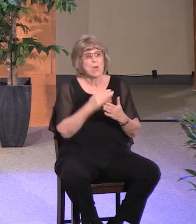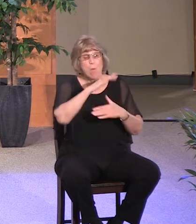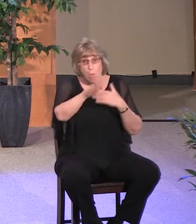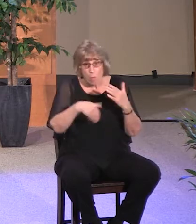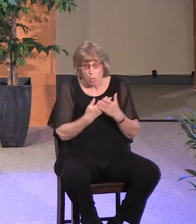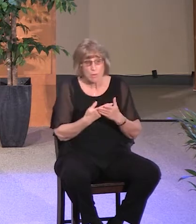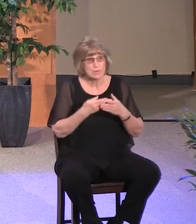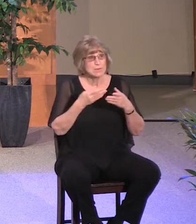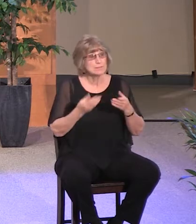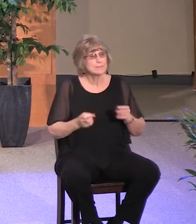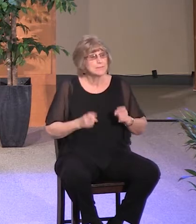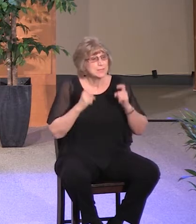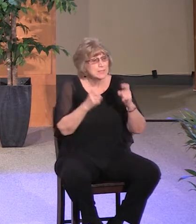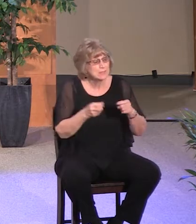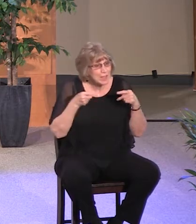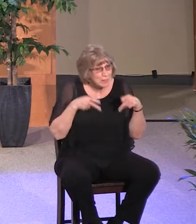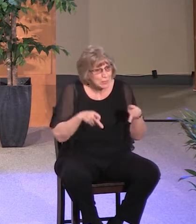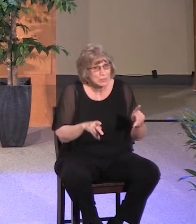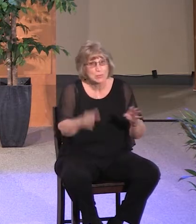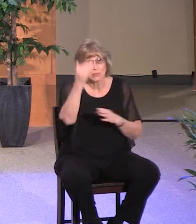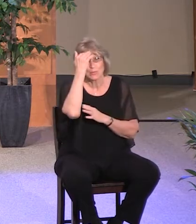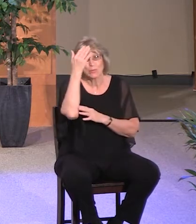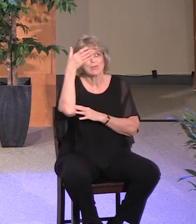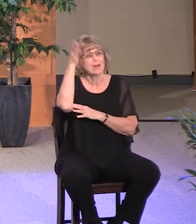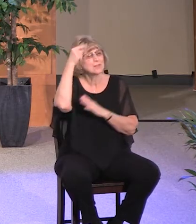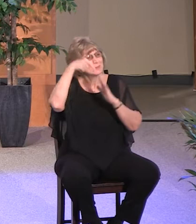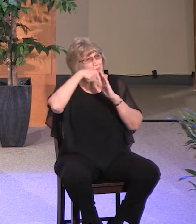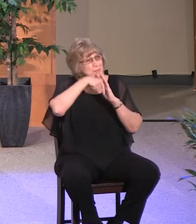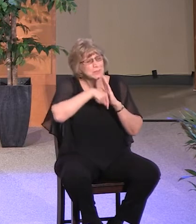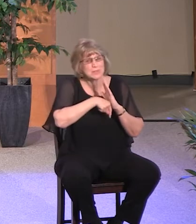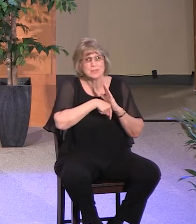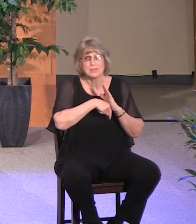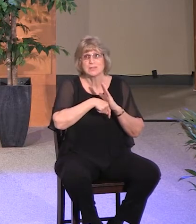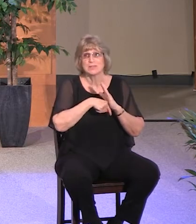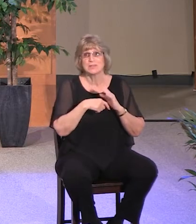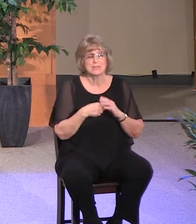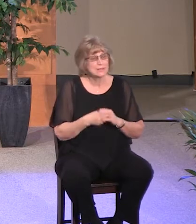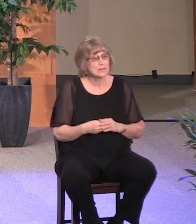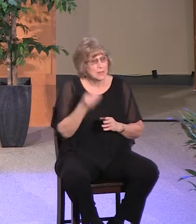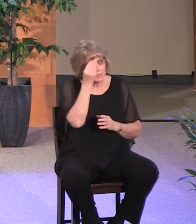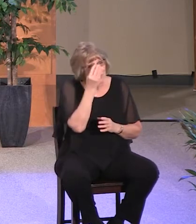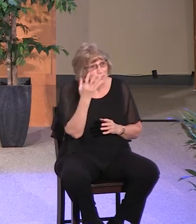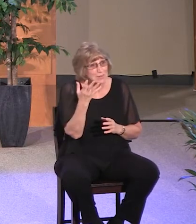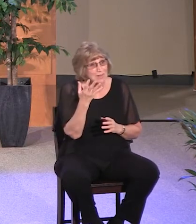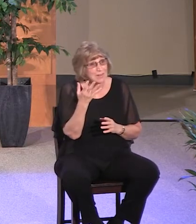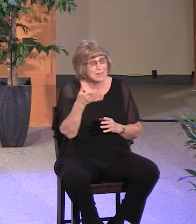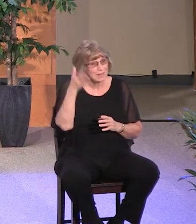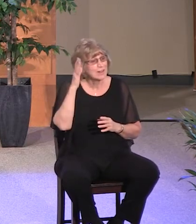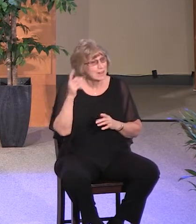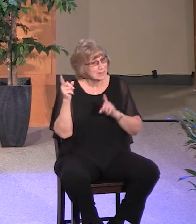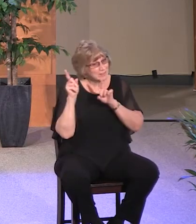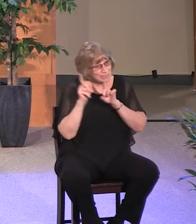to really know God at a deeper level. You know, I've got to tell you, this week, God is just walking with